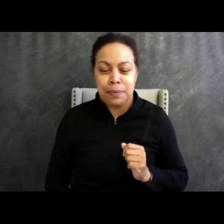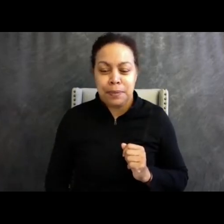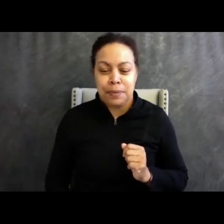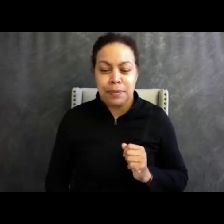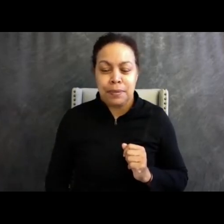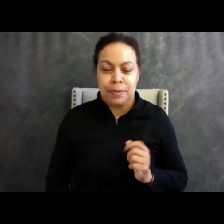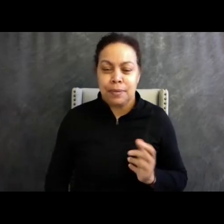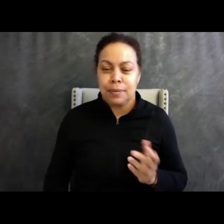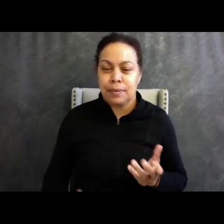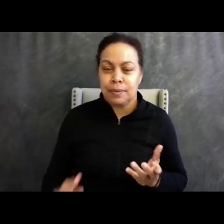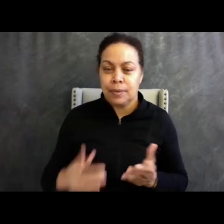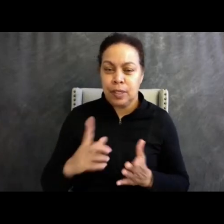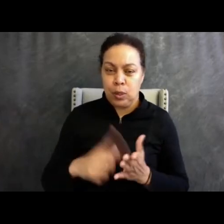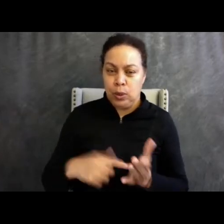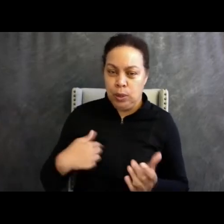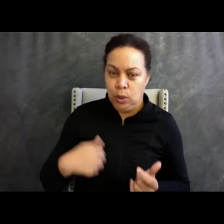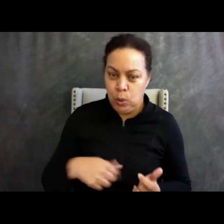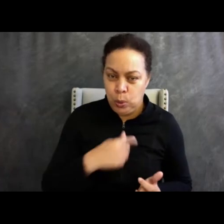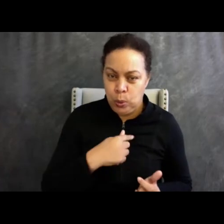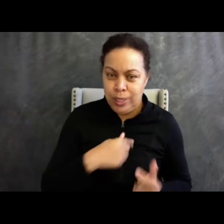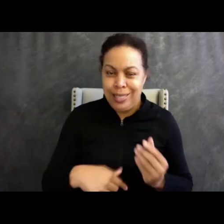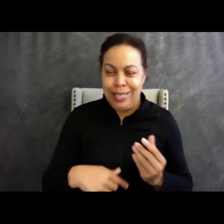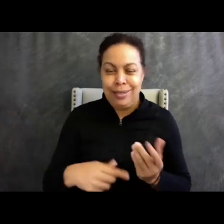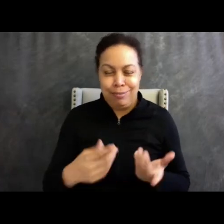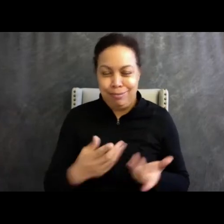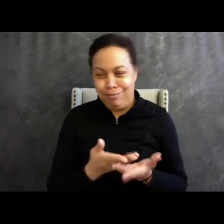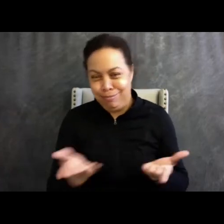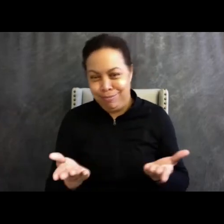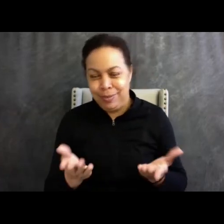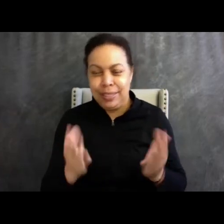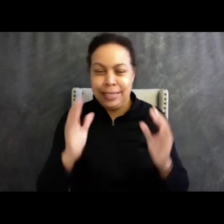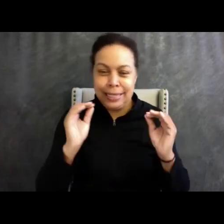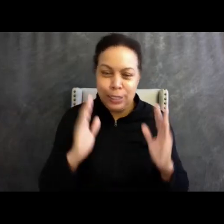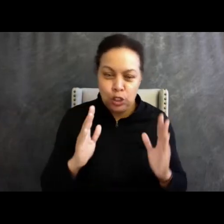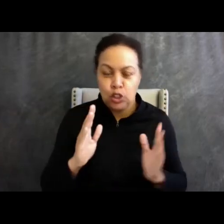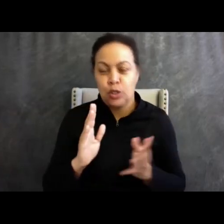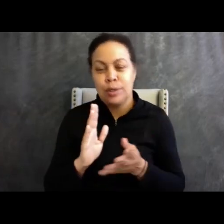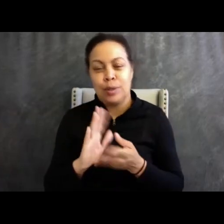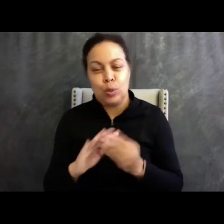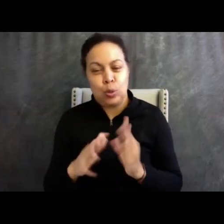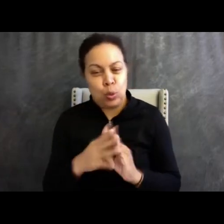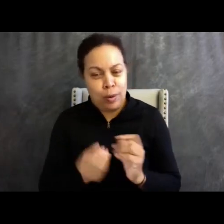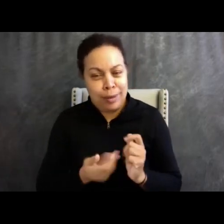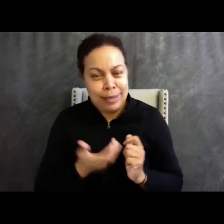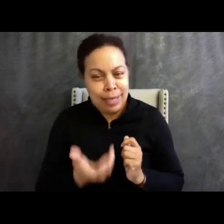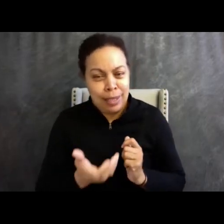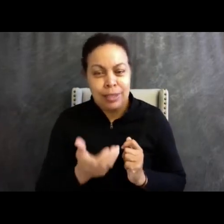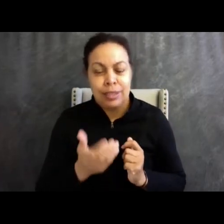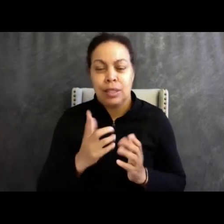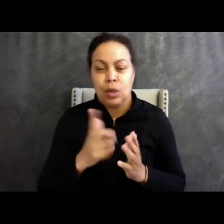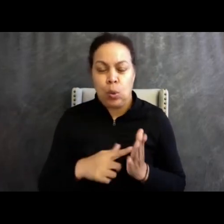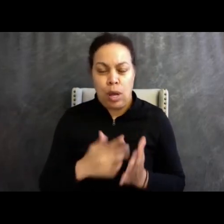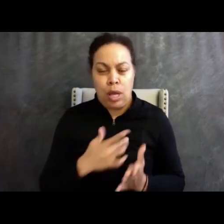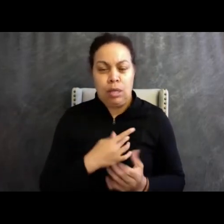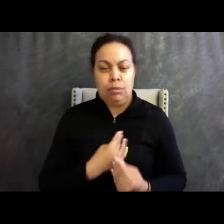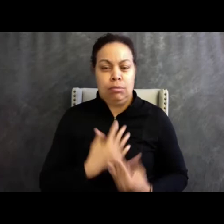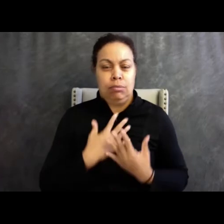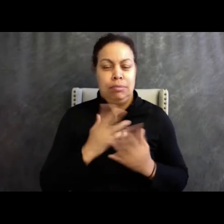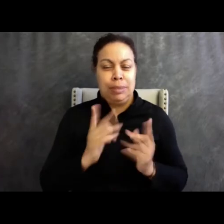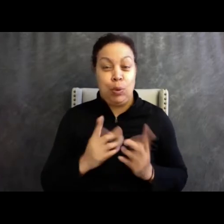What we as storytelling creatures are always moved by is